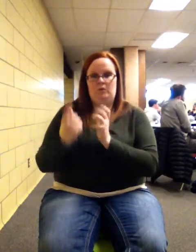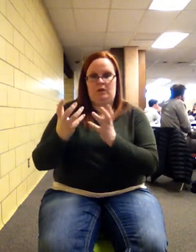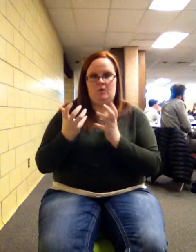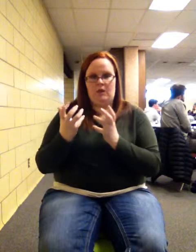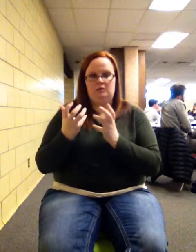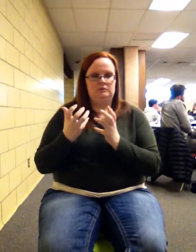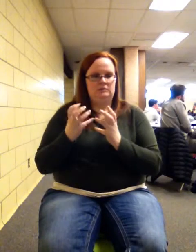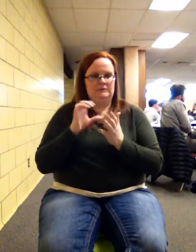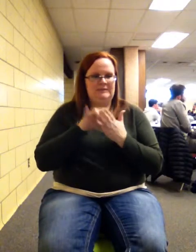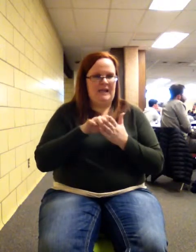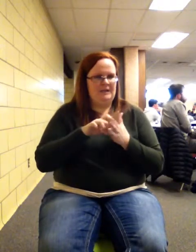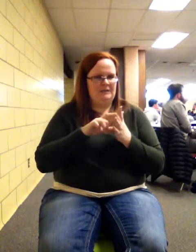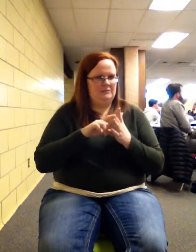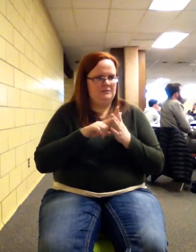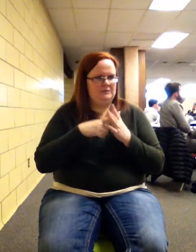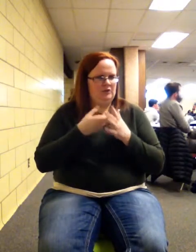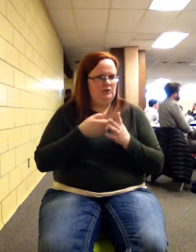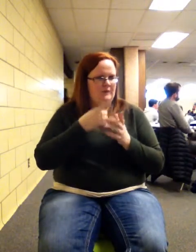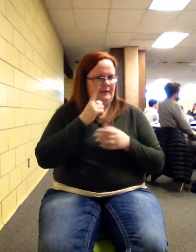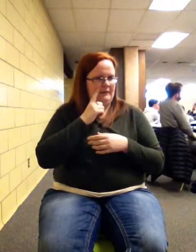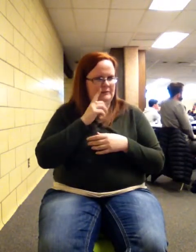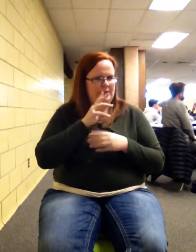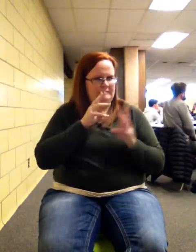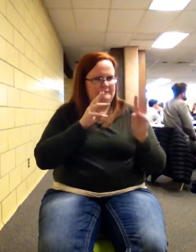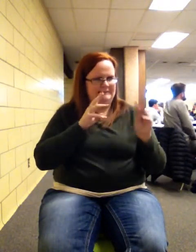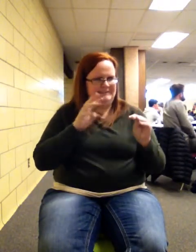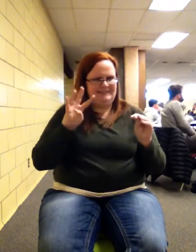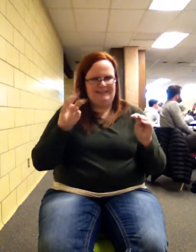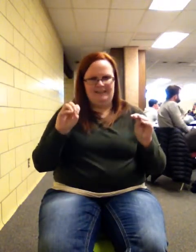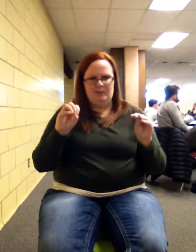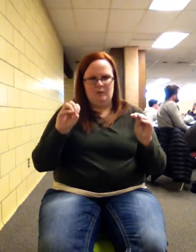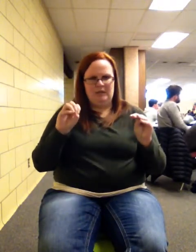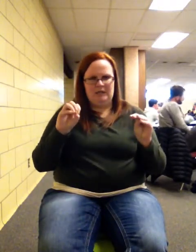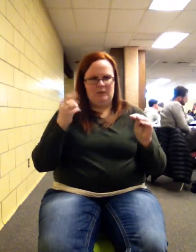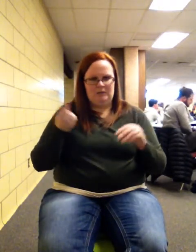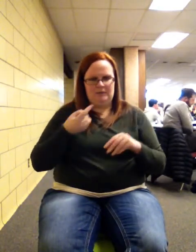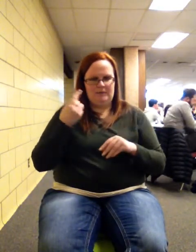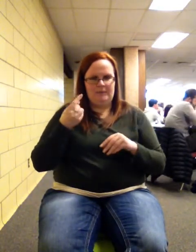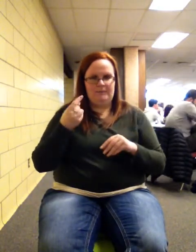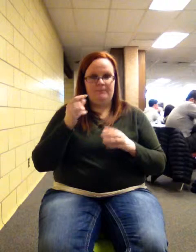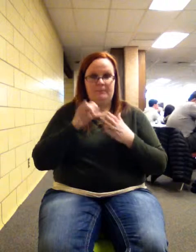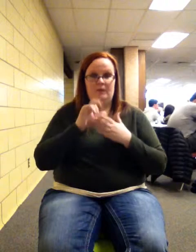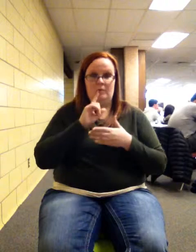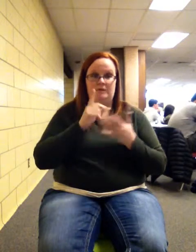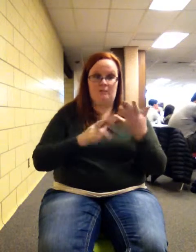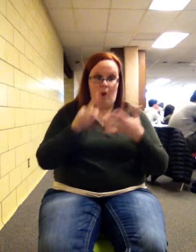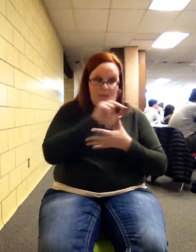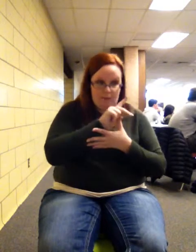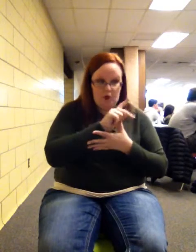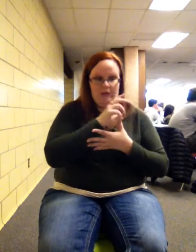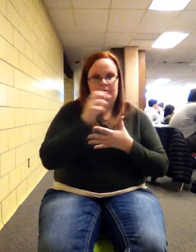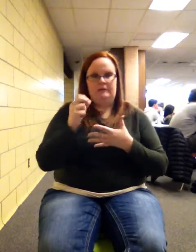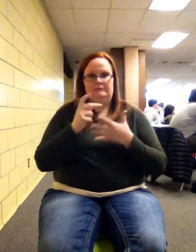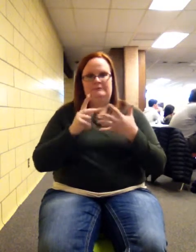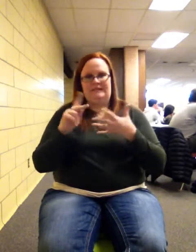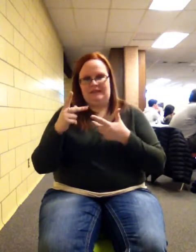the exact split, it was like 60-40 or something like that, that was primary market transactions and secondary market transactions.